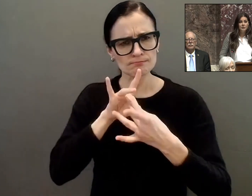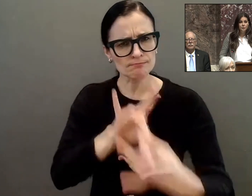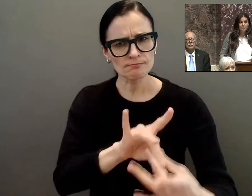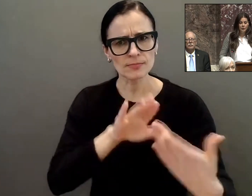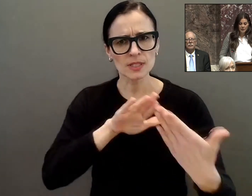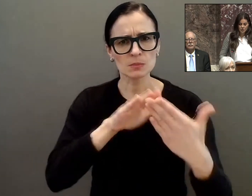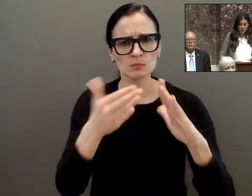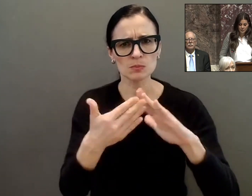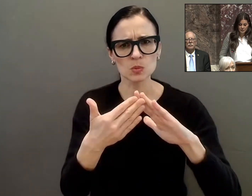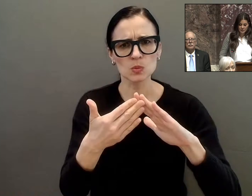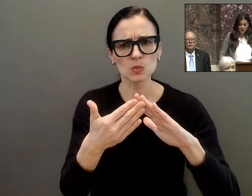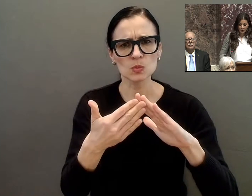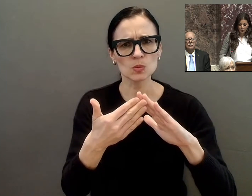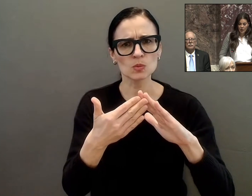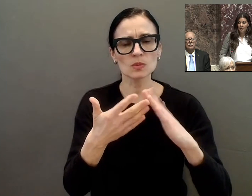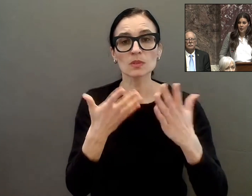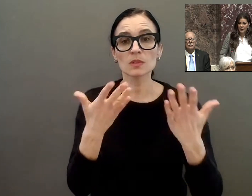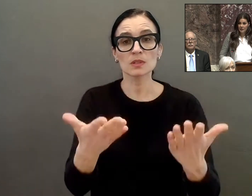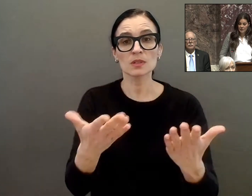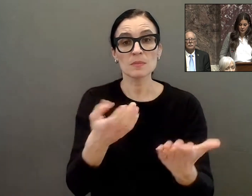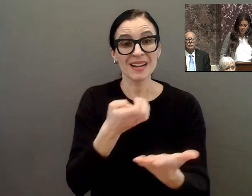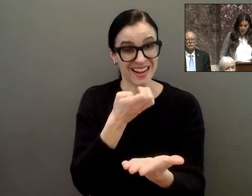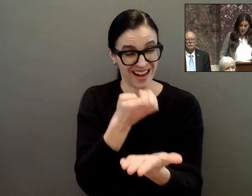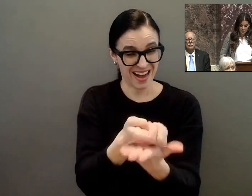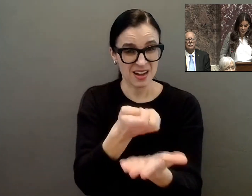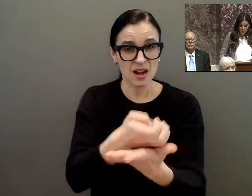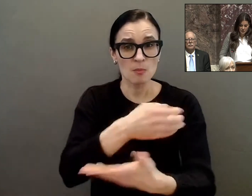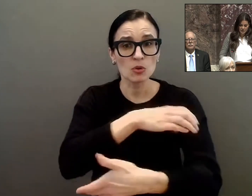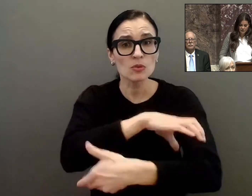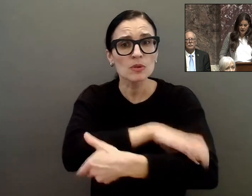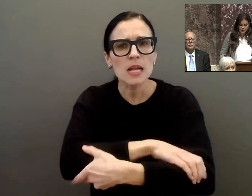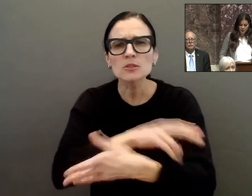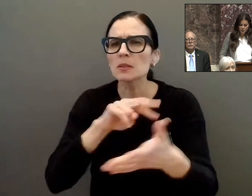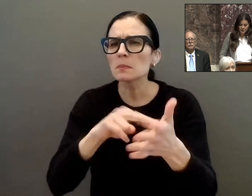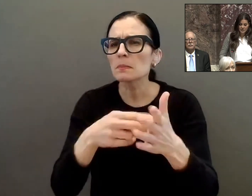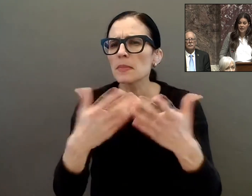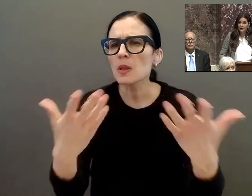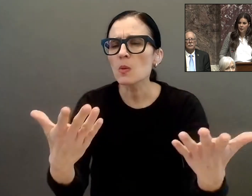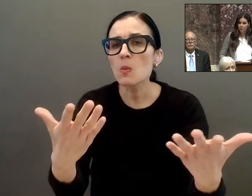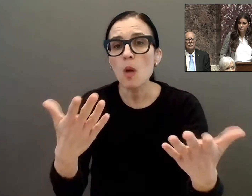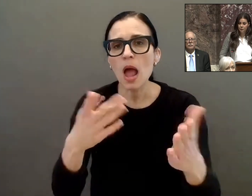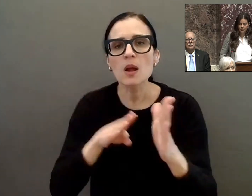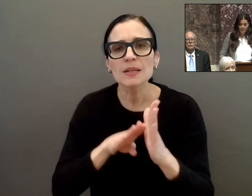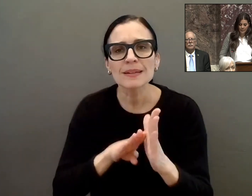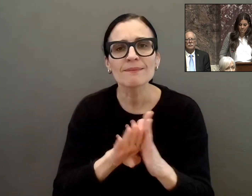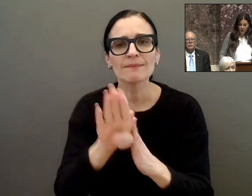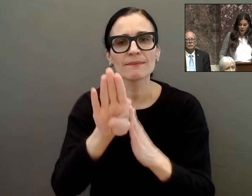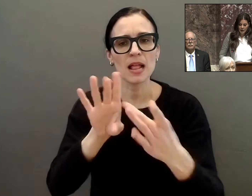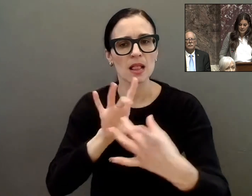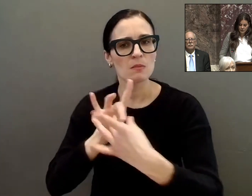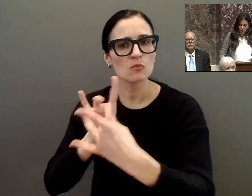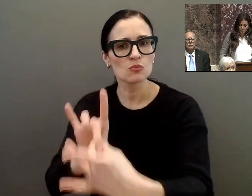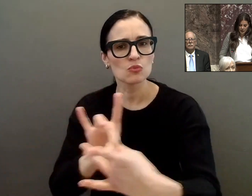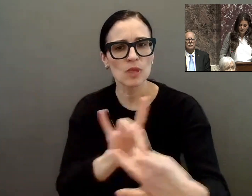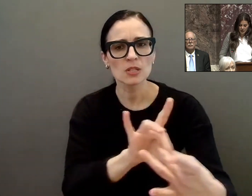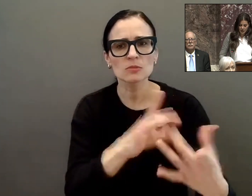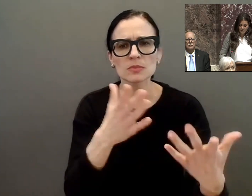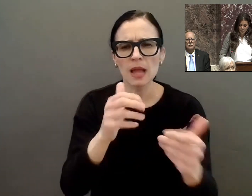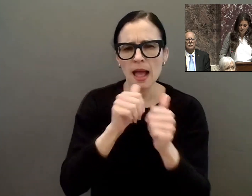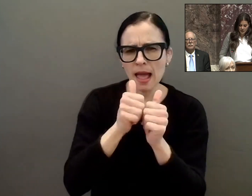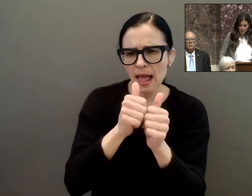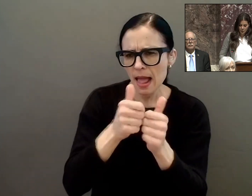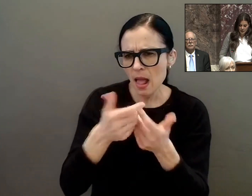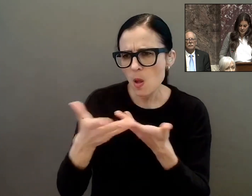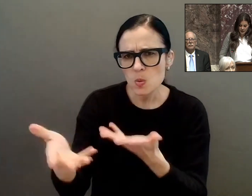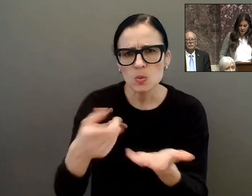about fostering relationships, about having difficult conversations to find solutions together. As the former Lieutenant